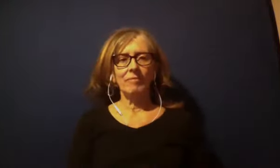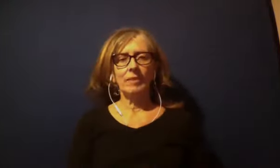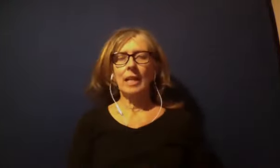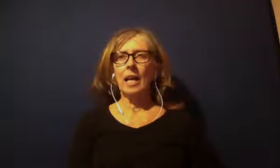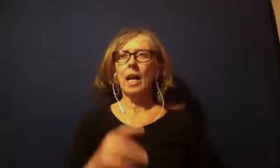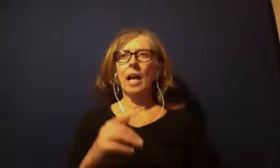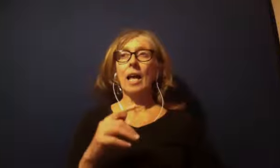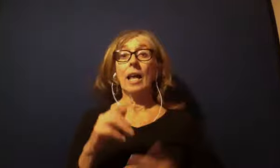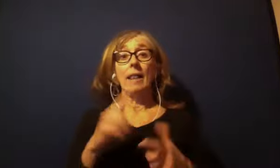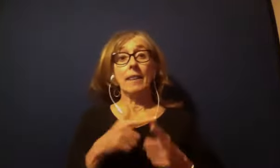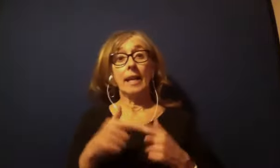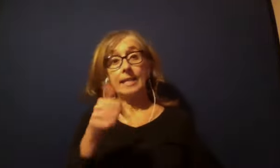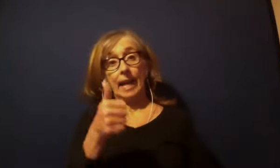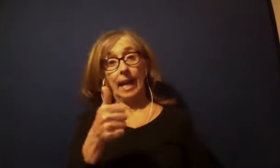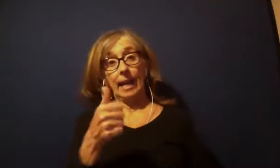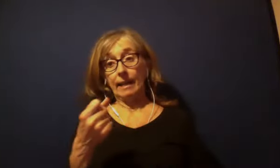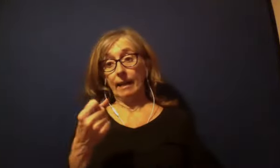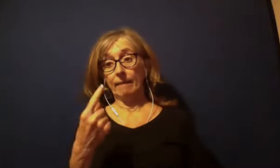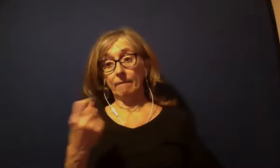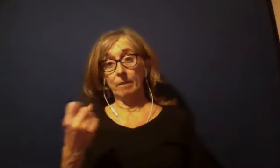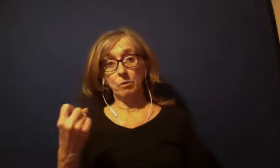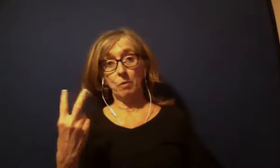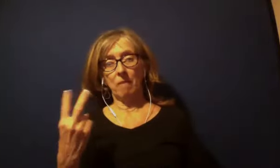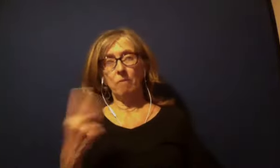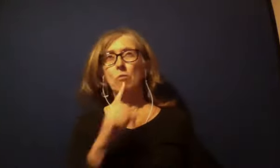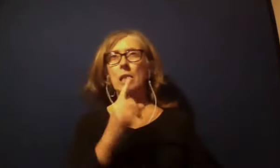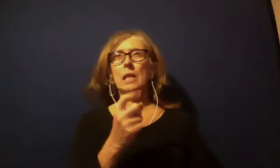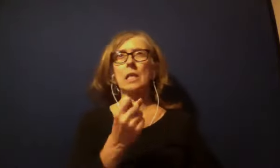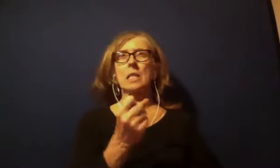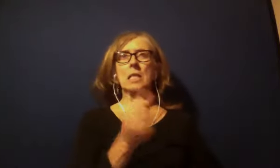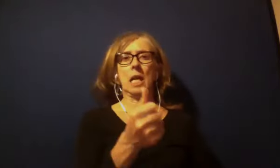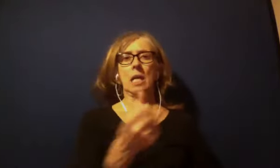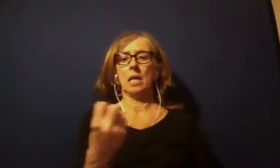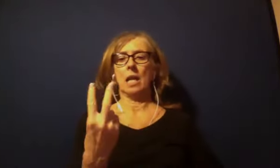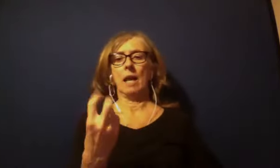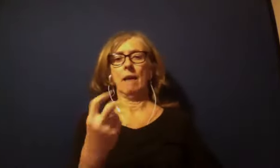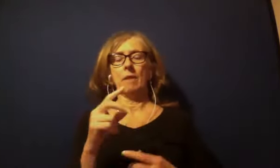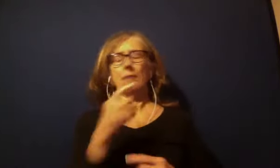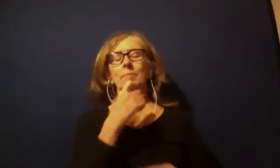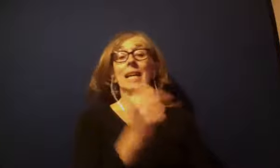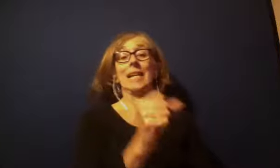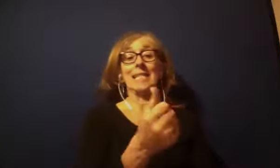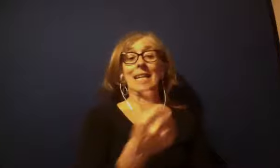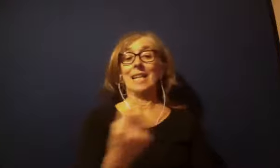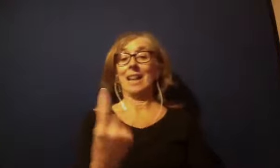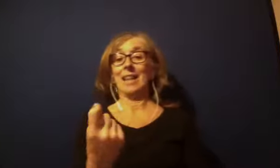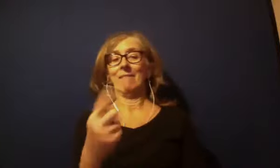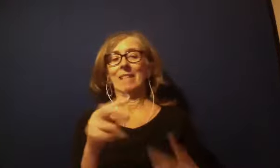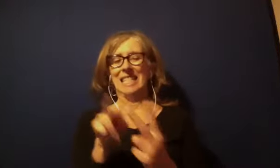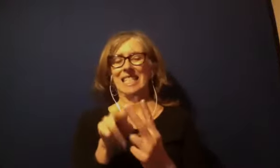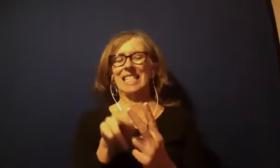steps 10, 11 and 12, particularly 10 and 11, on my review, I remember I was,